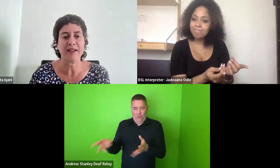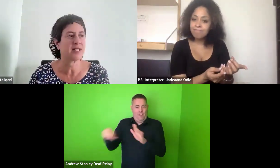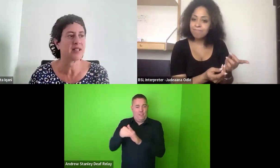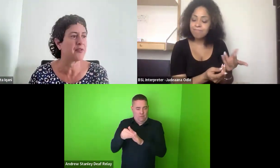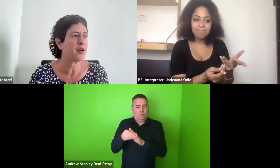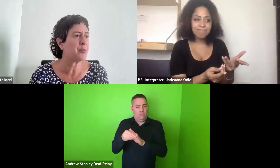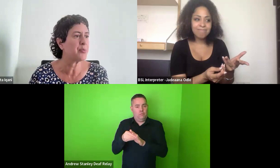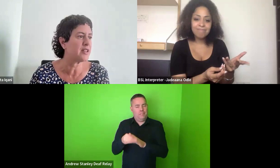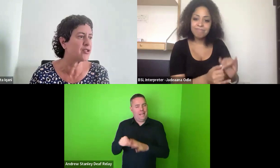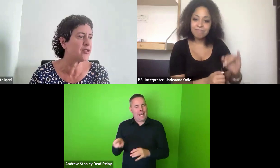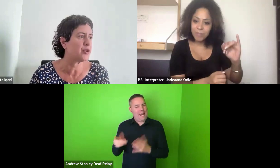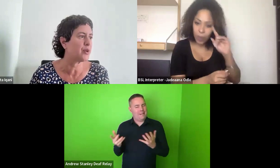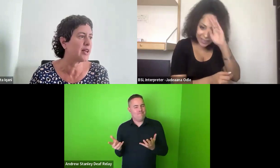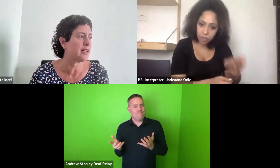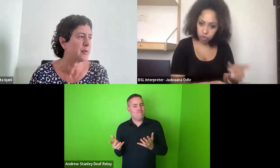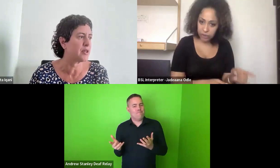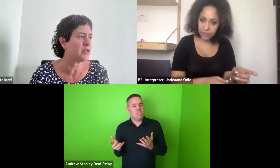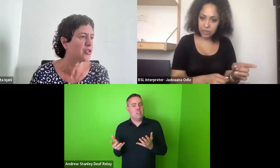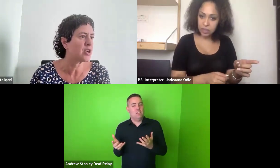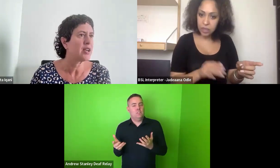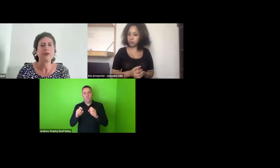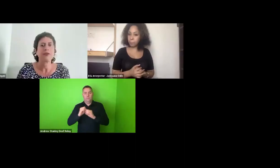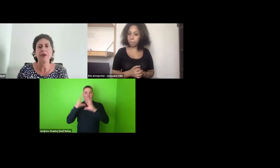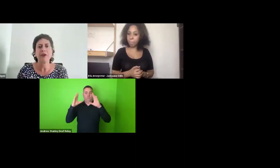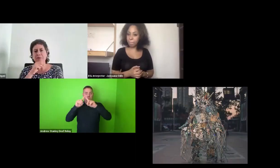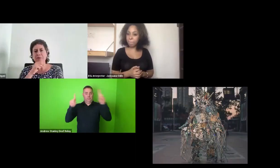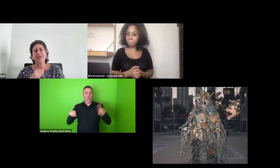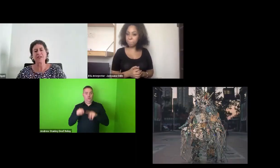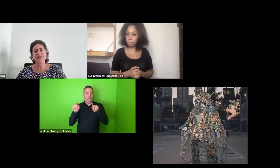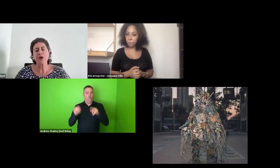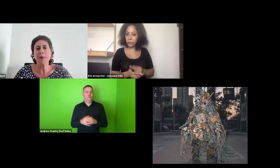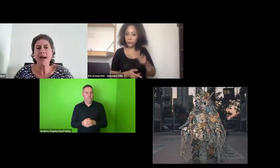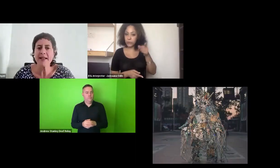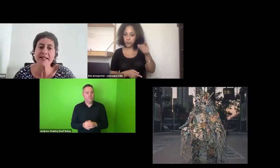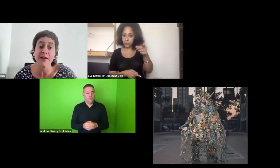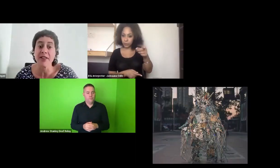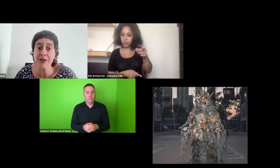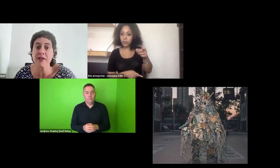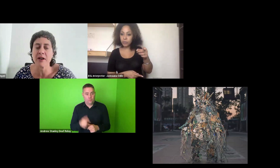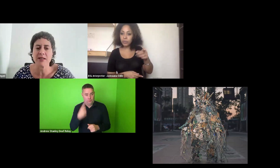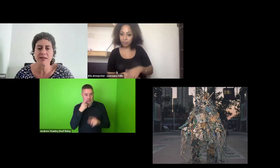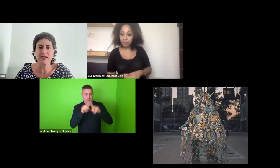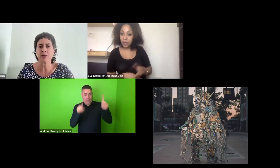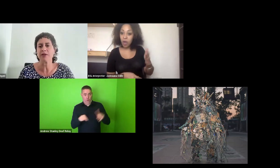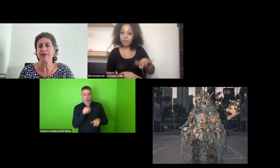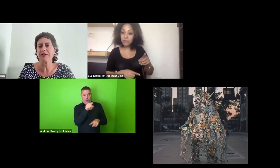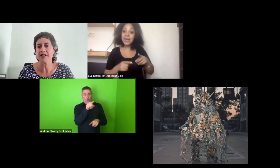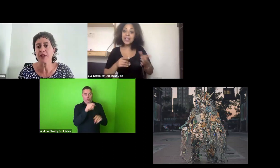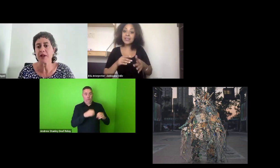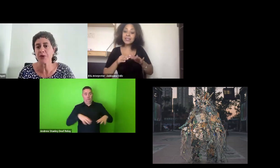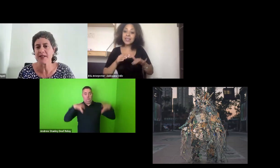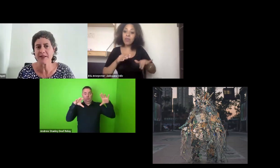to, if I have time, very briefly show you an image from this work by a South African artist